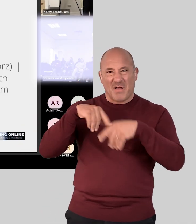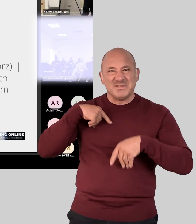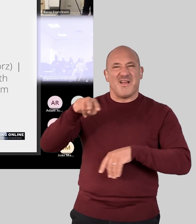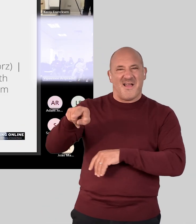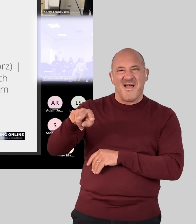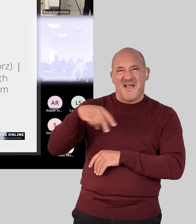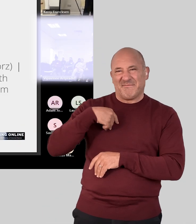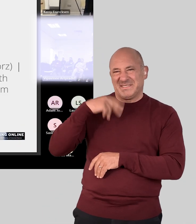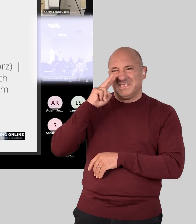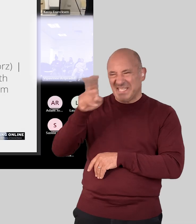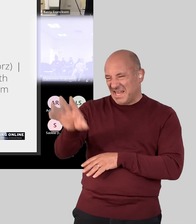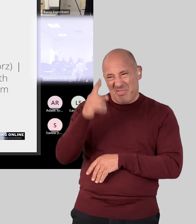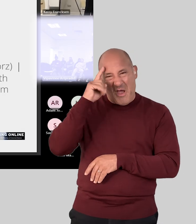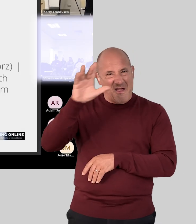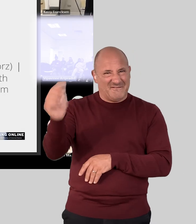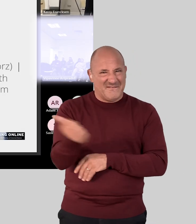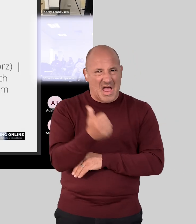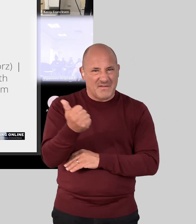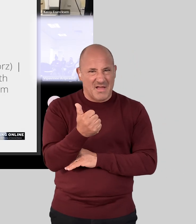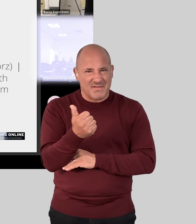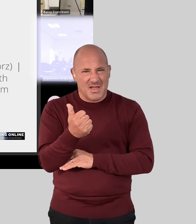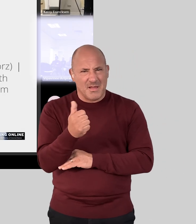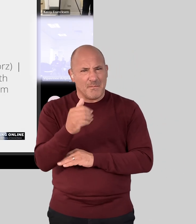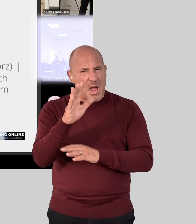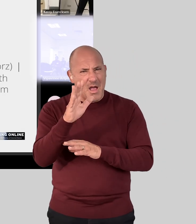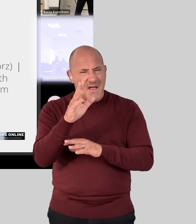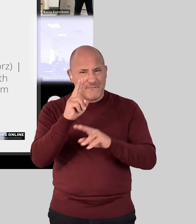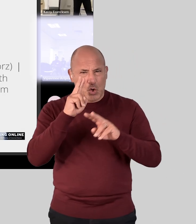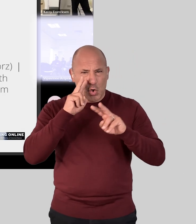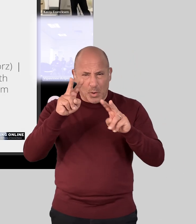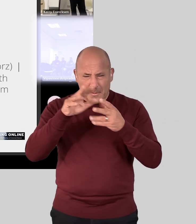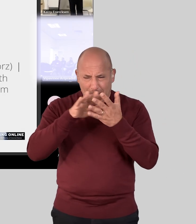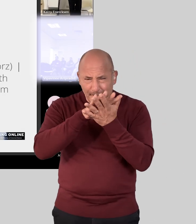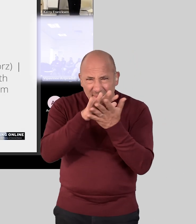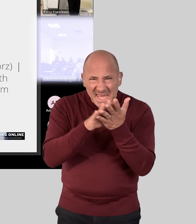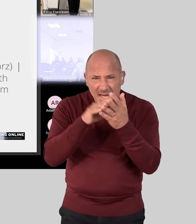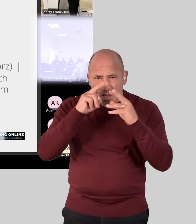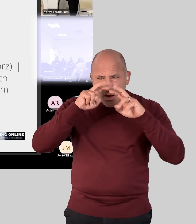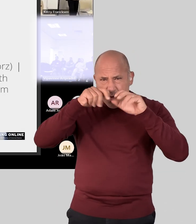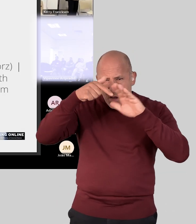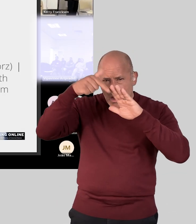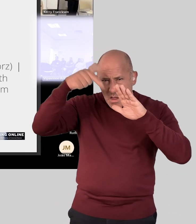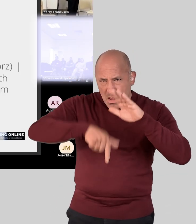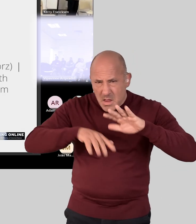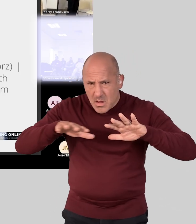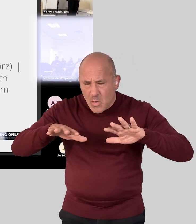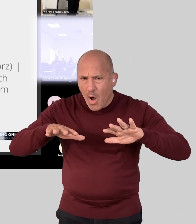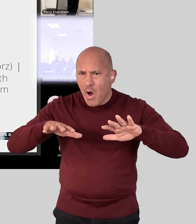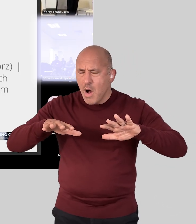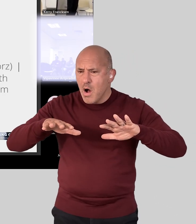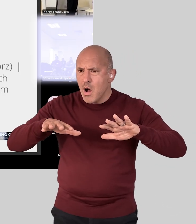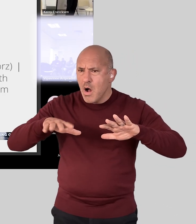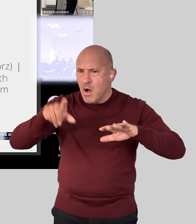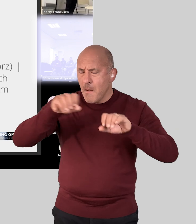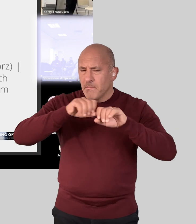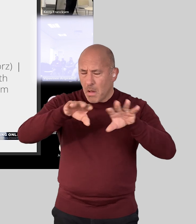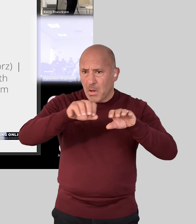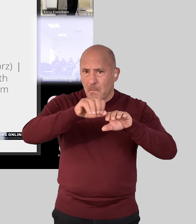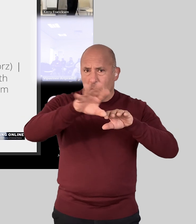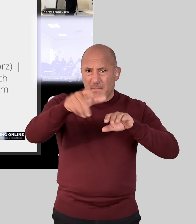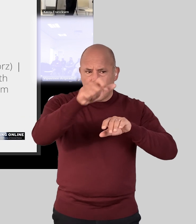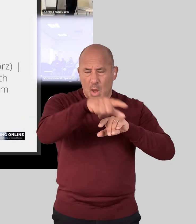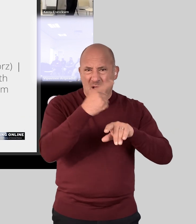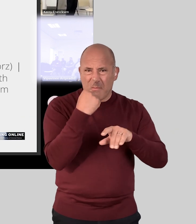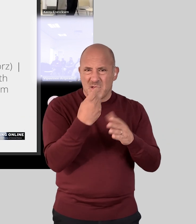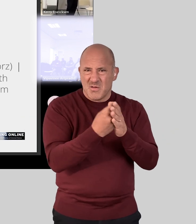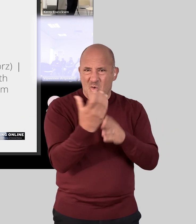taking part in it, and certainly I've partaken in this and seen this kind of stuff in the past and thought it was okay, but also there is